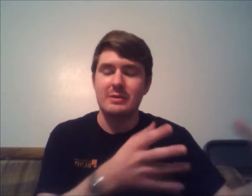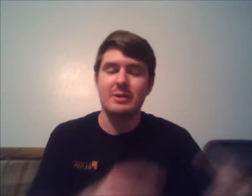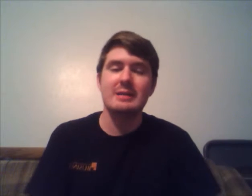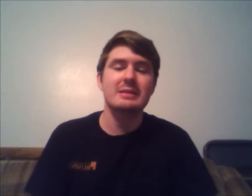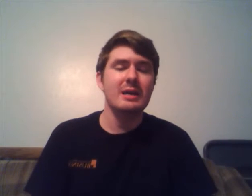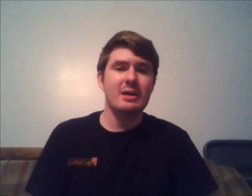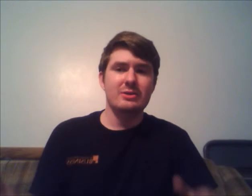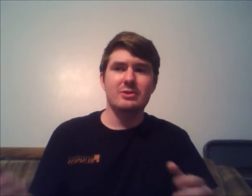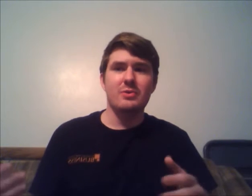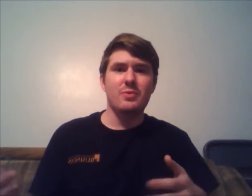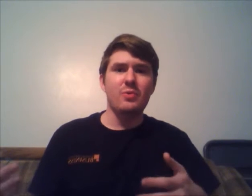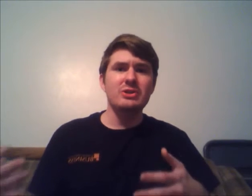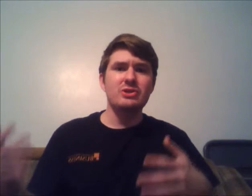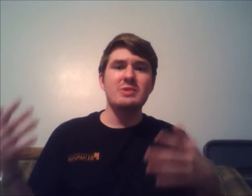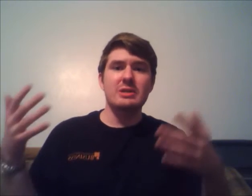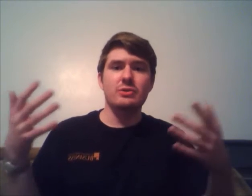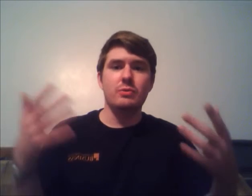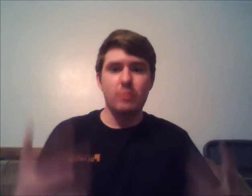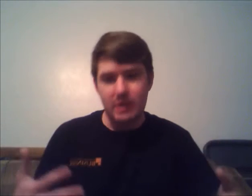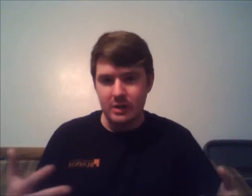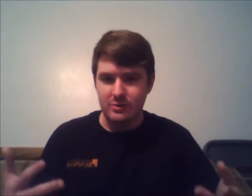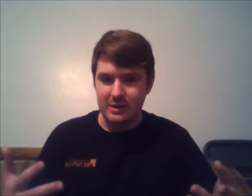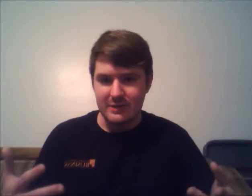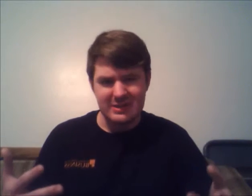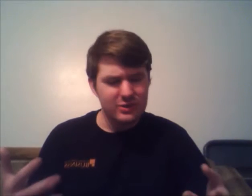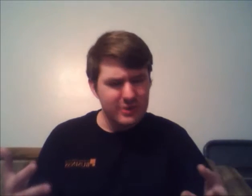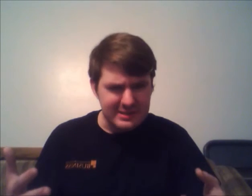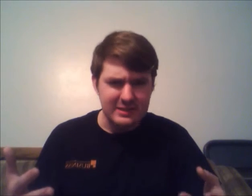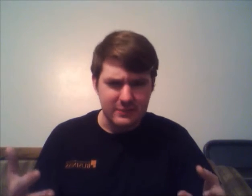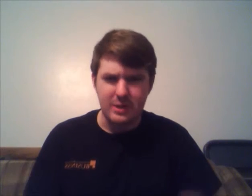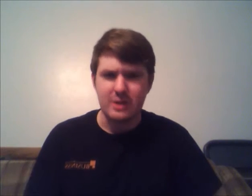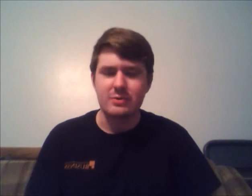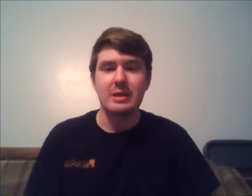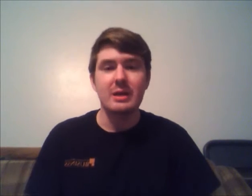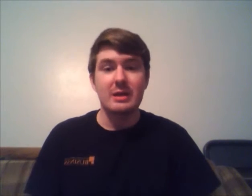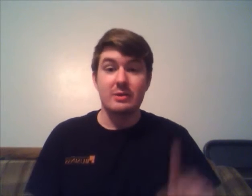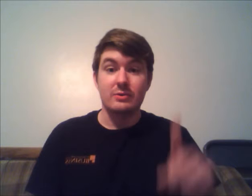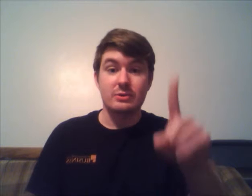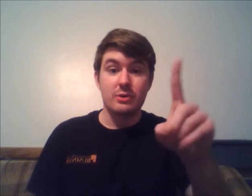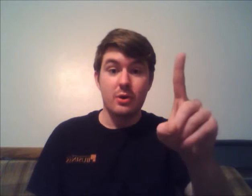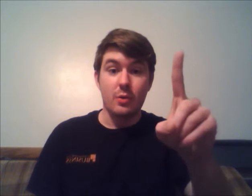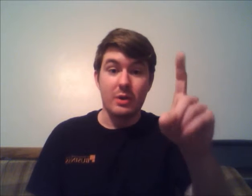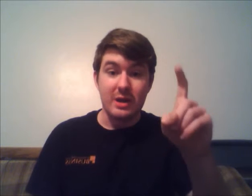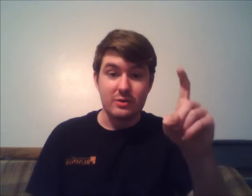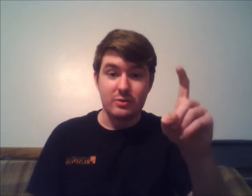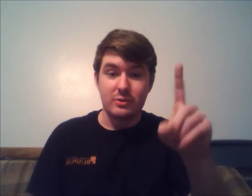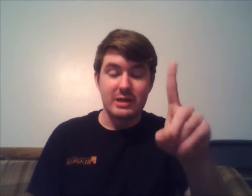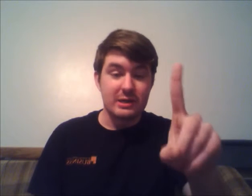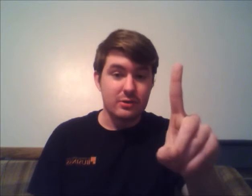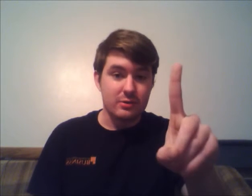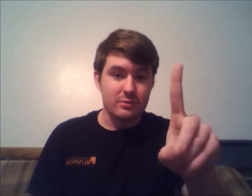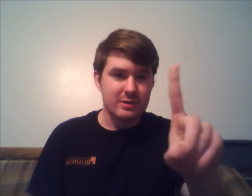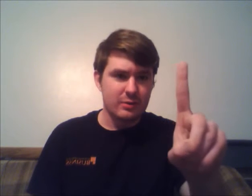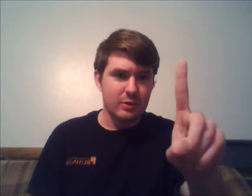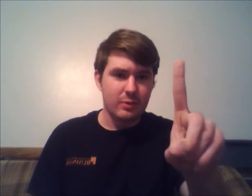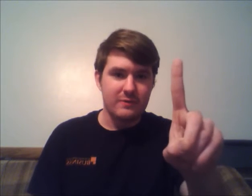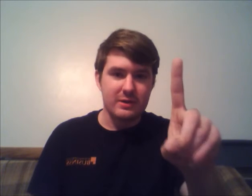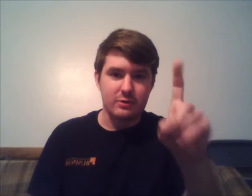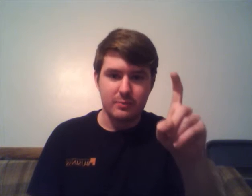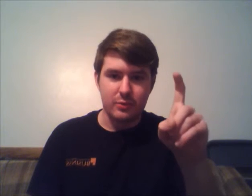rest. So once you get to 100, I've seen 2 different signs for 100. There's 100, where you take your kind of like one finger and you pull it